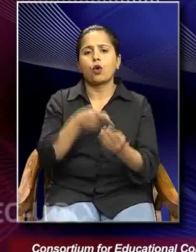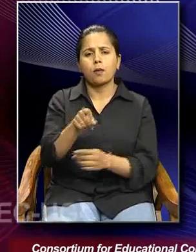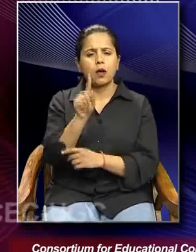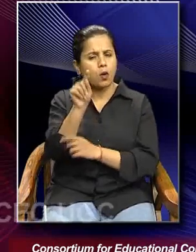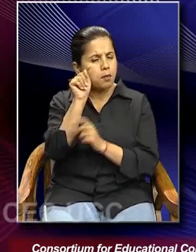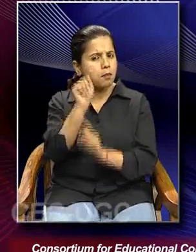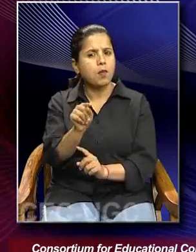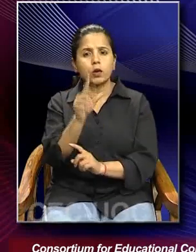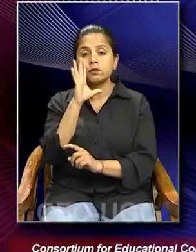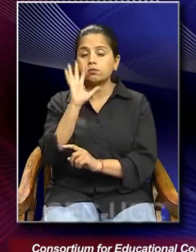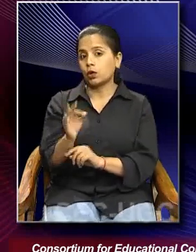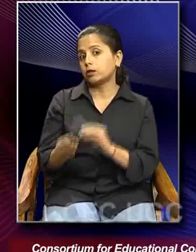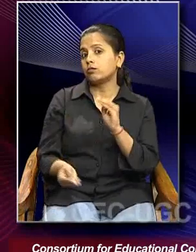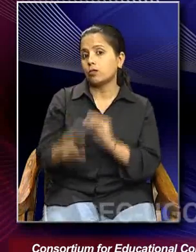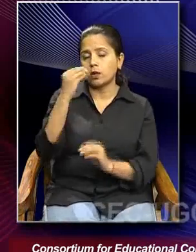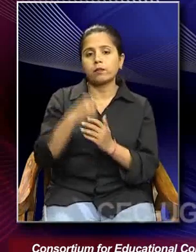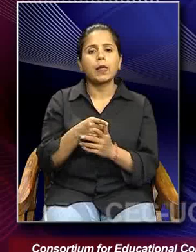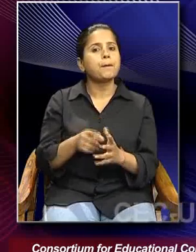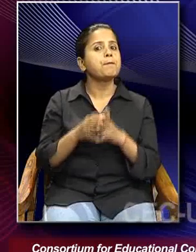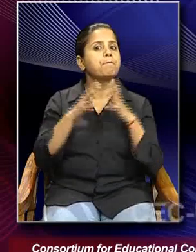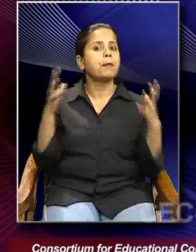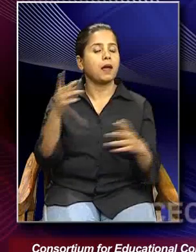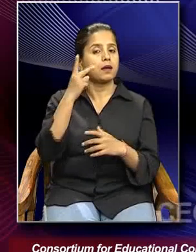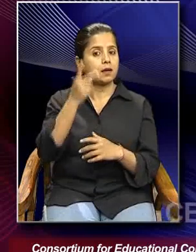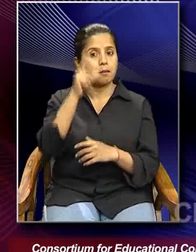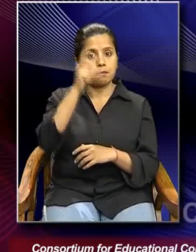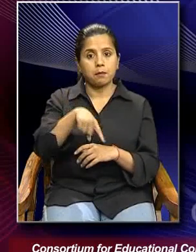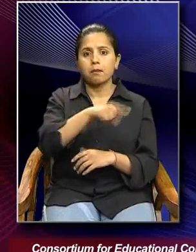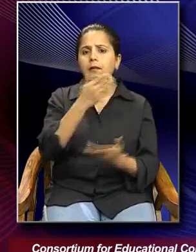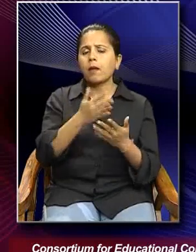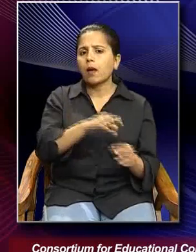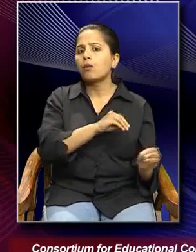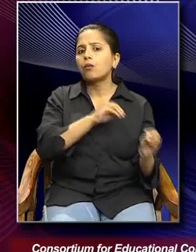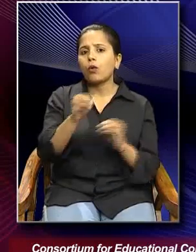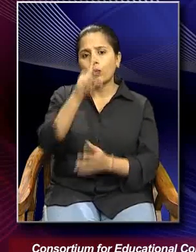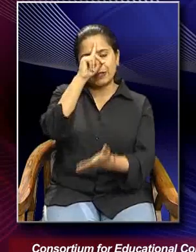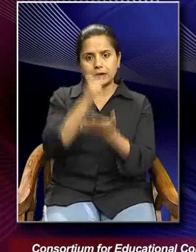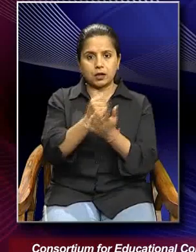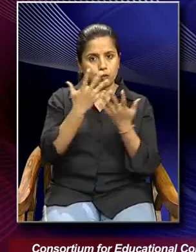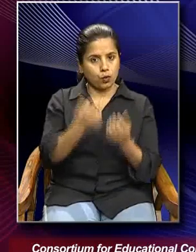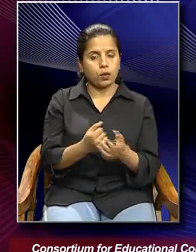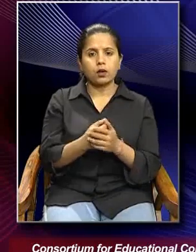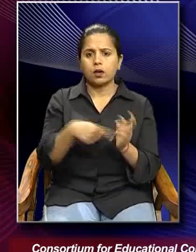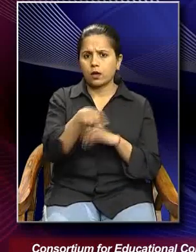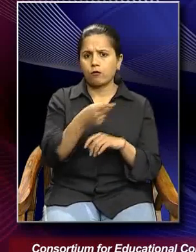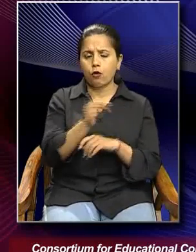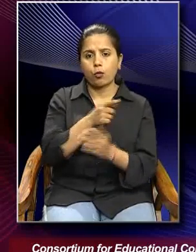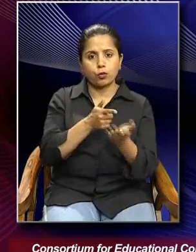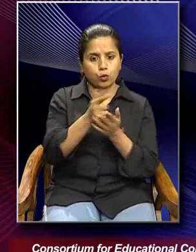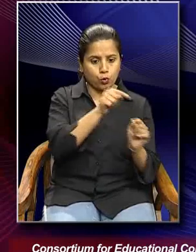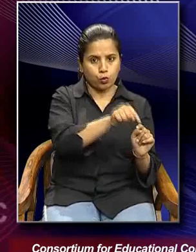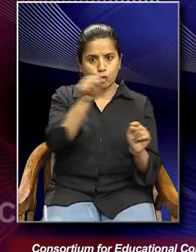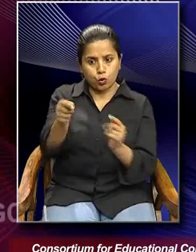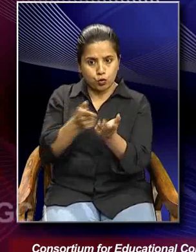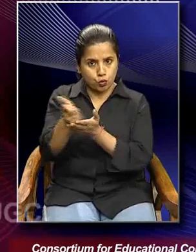to predominate, and largely people make a migratory decision. Either it is from rural to rural